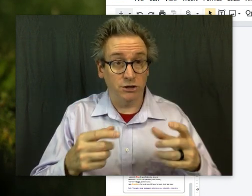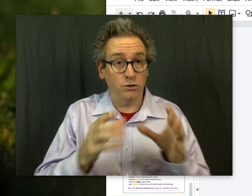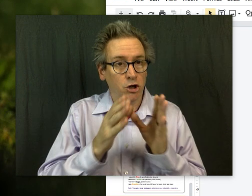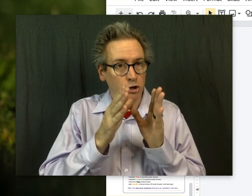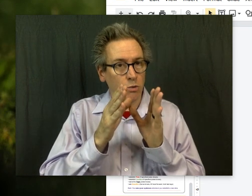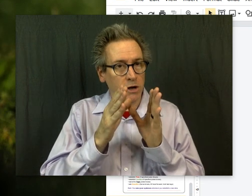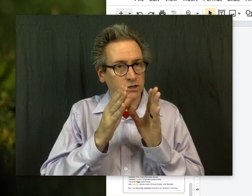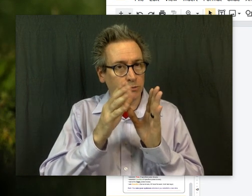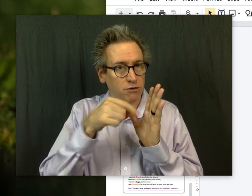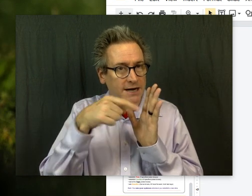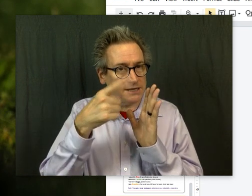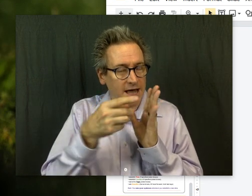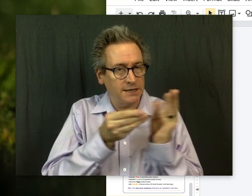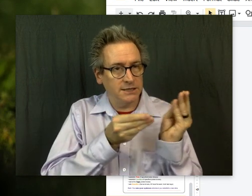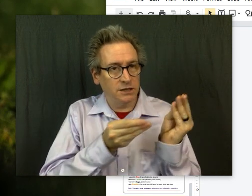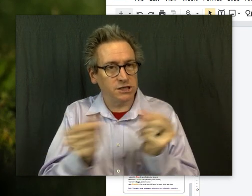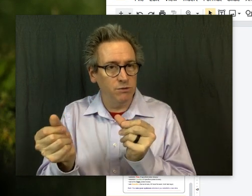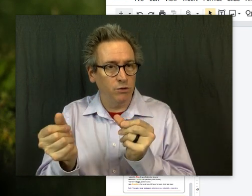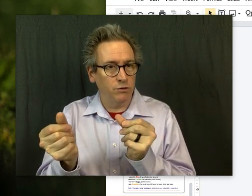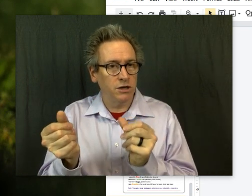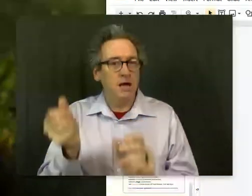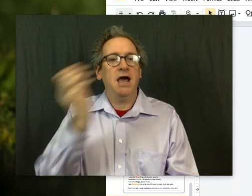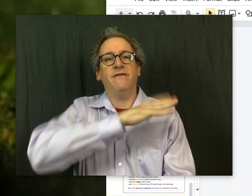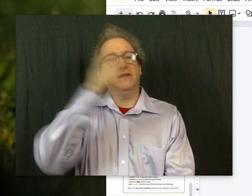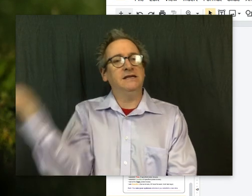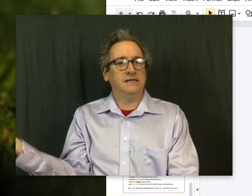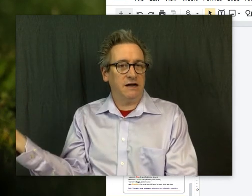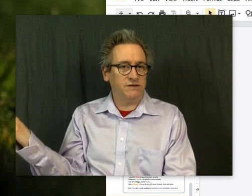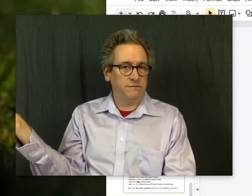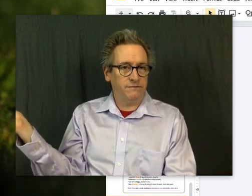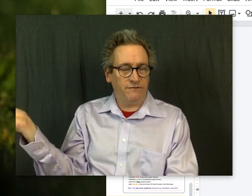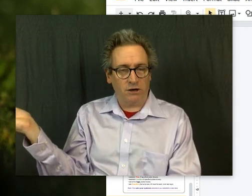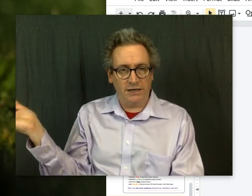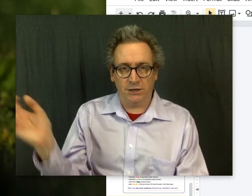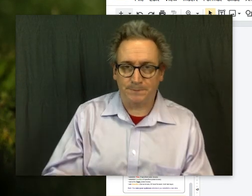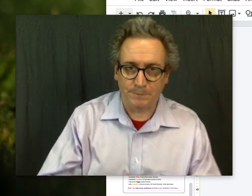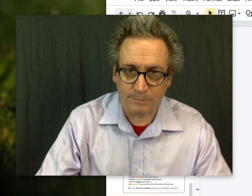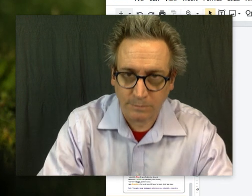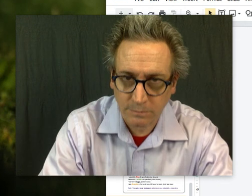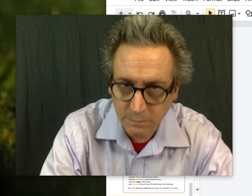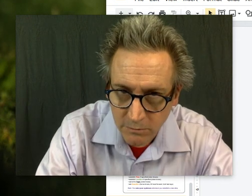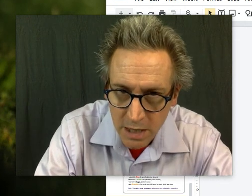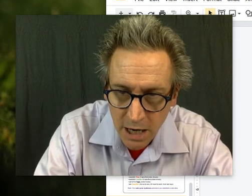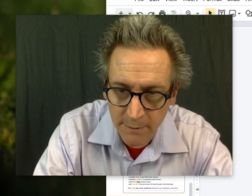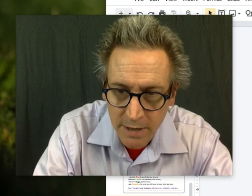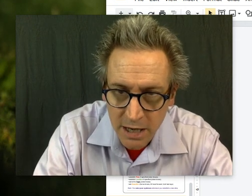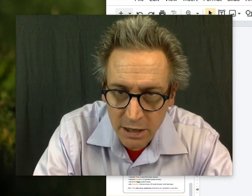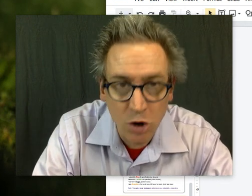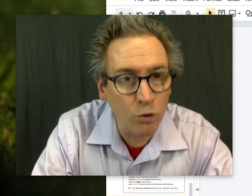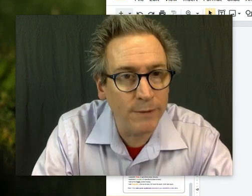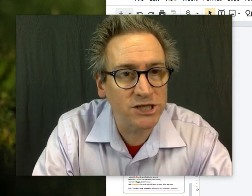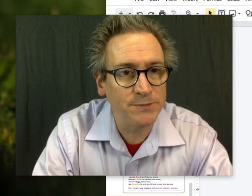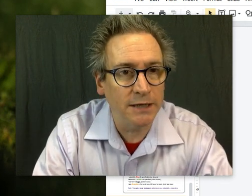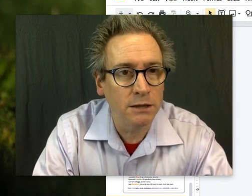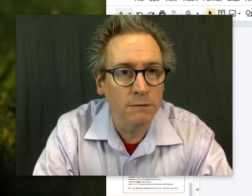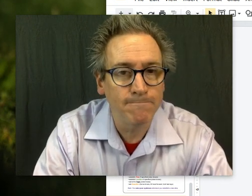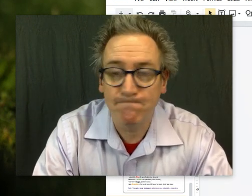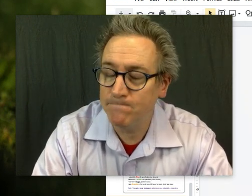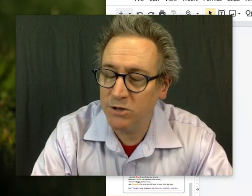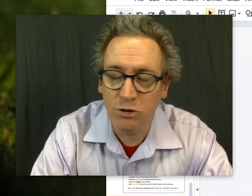to do, you want to practice that until it's smooth. And then the easy stuff's far easier. Don't worry about